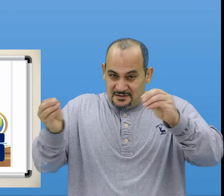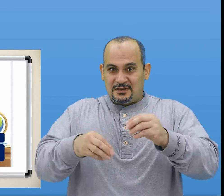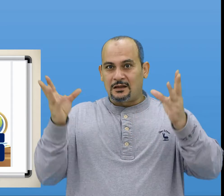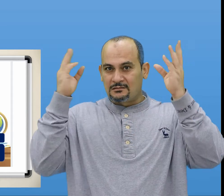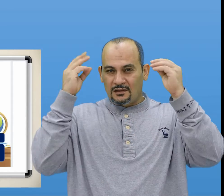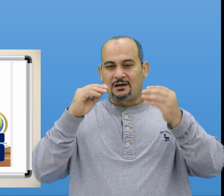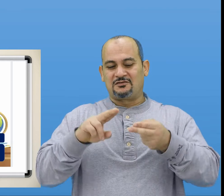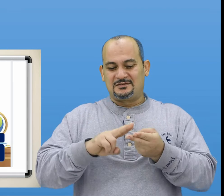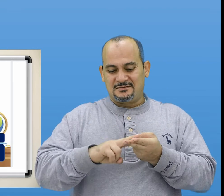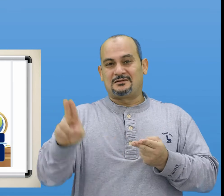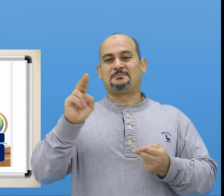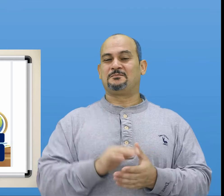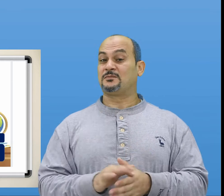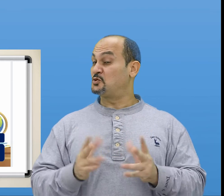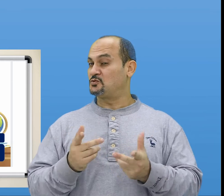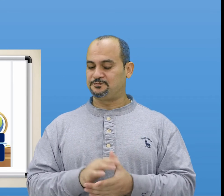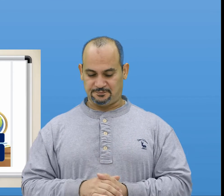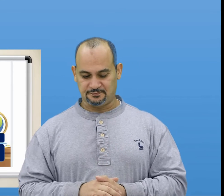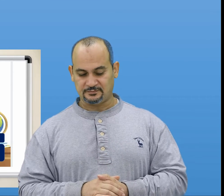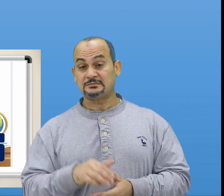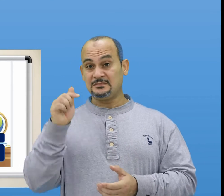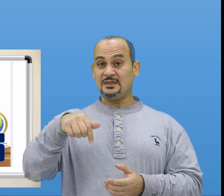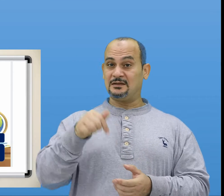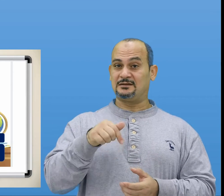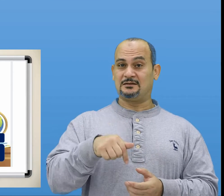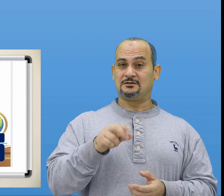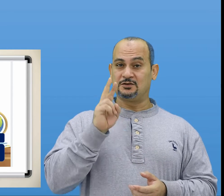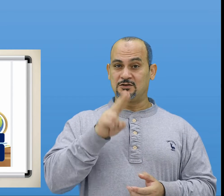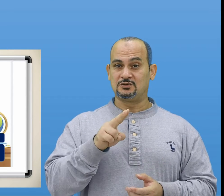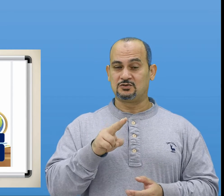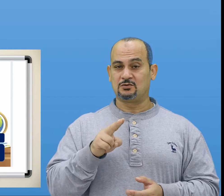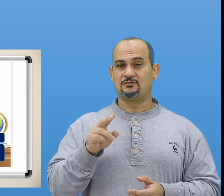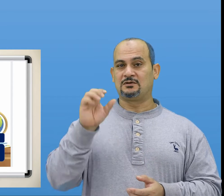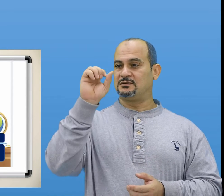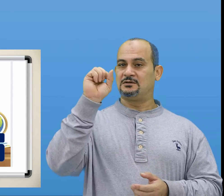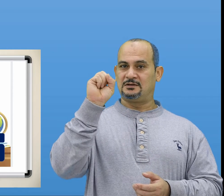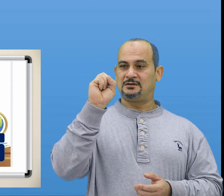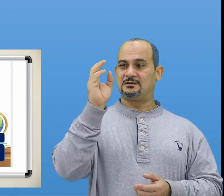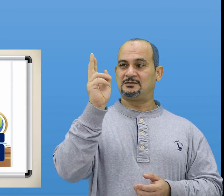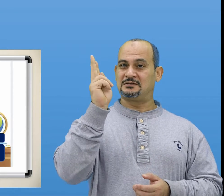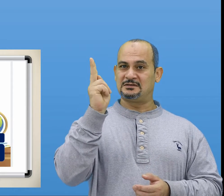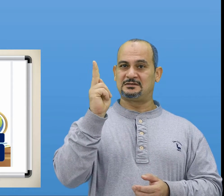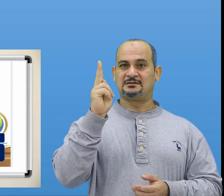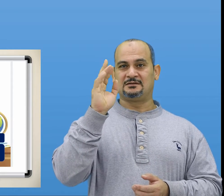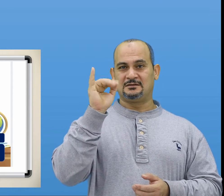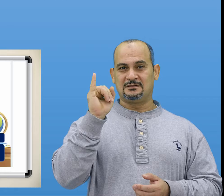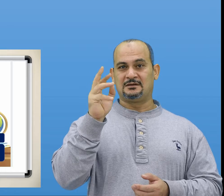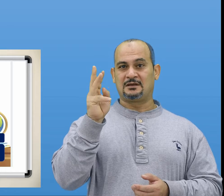It means the act of running away or leaving. For example, the villages had been deserted. They're empty. Everybody